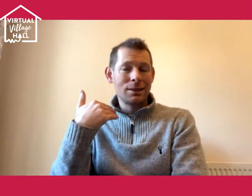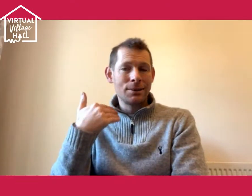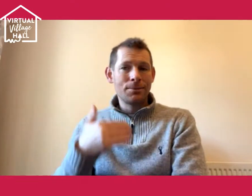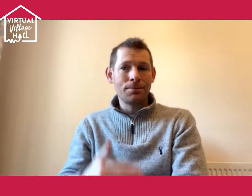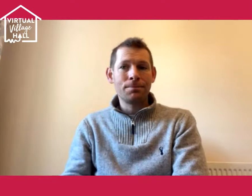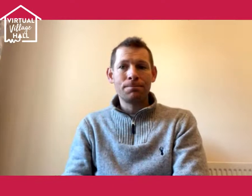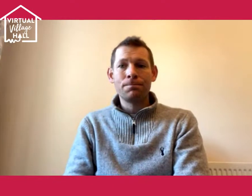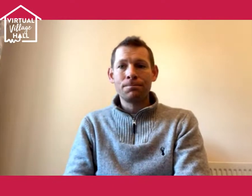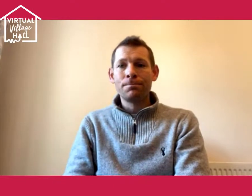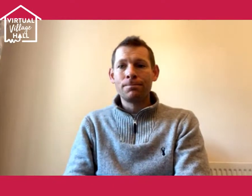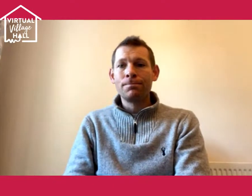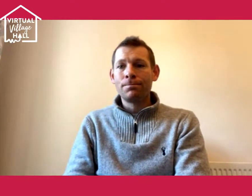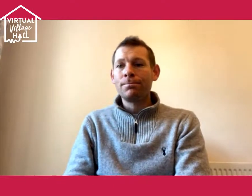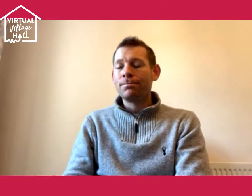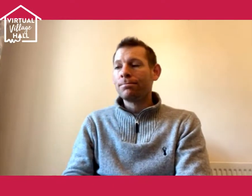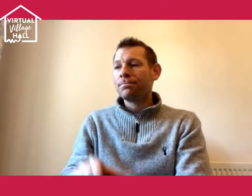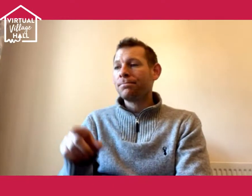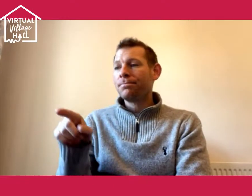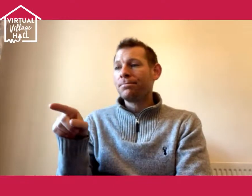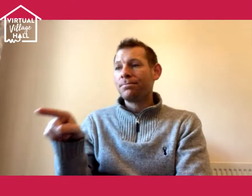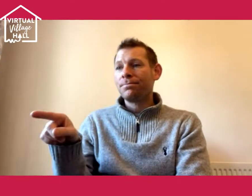He is white-skinned.